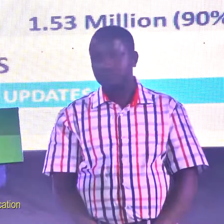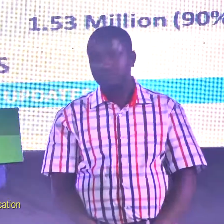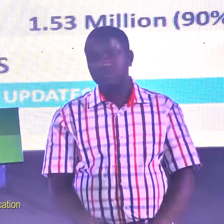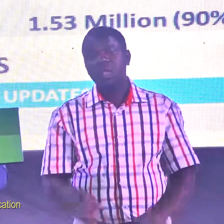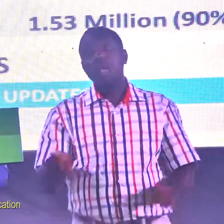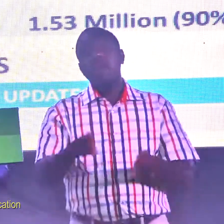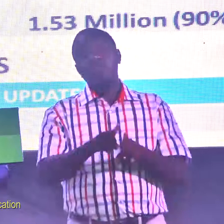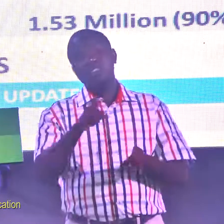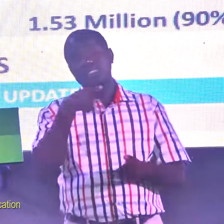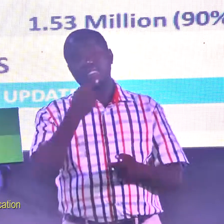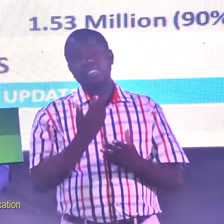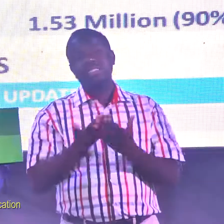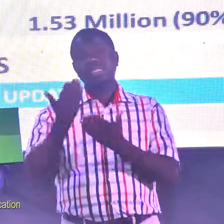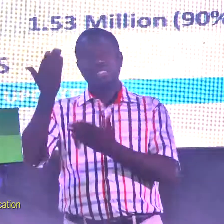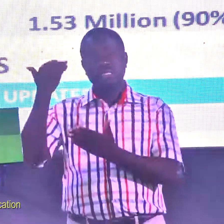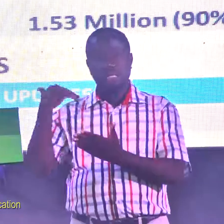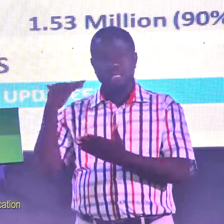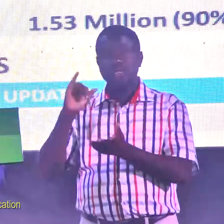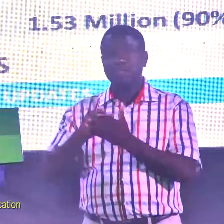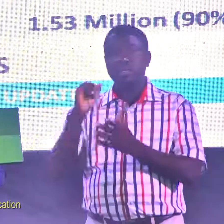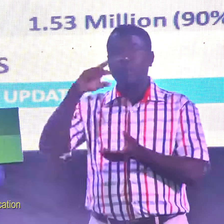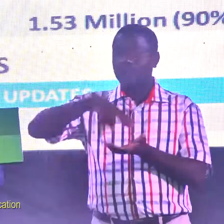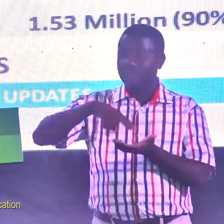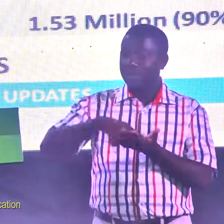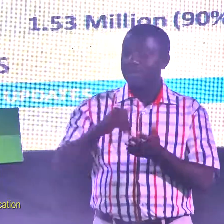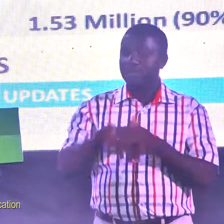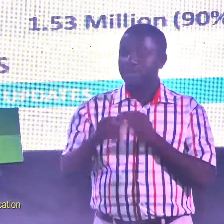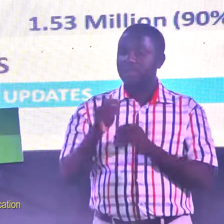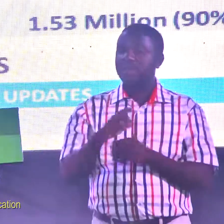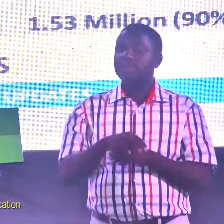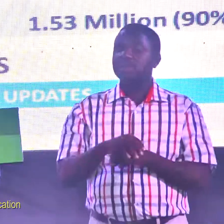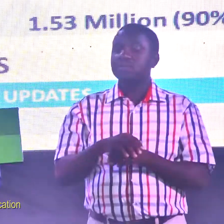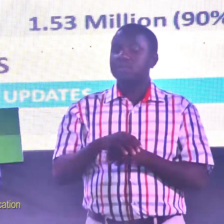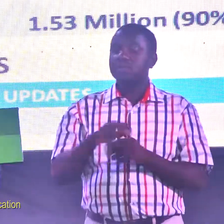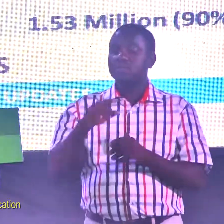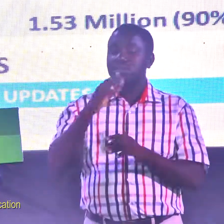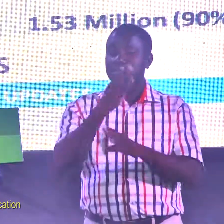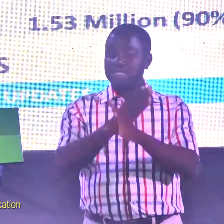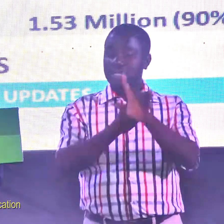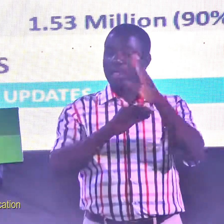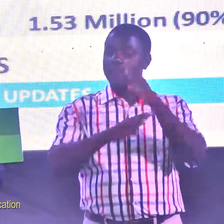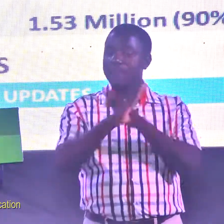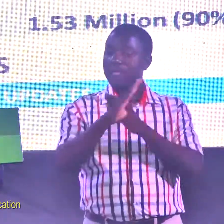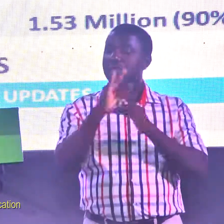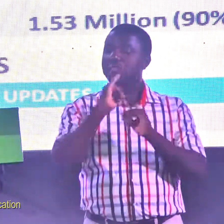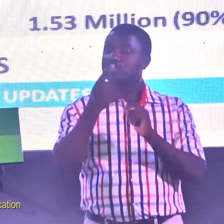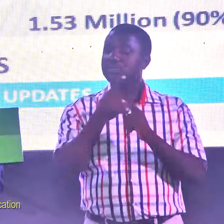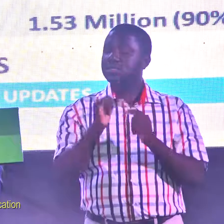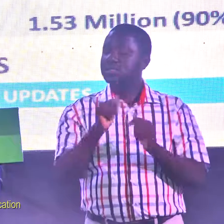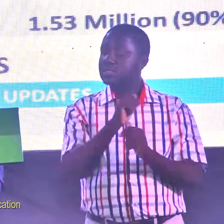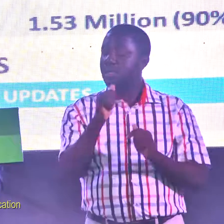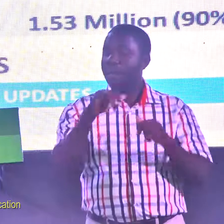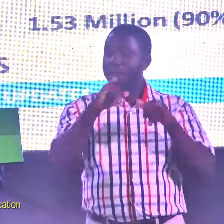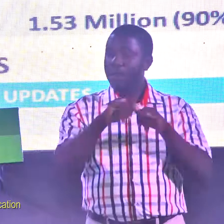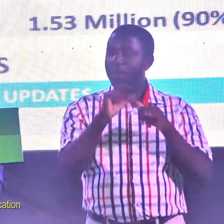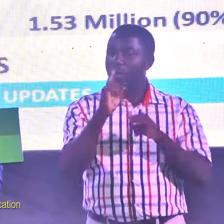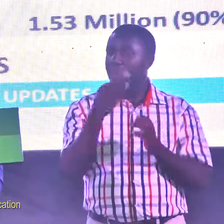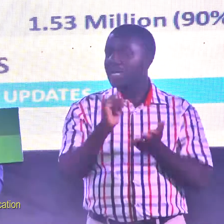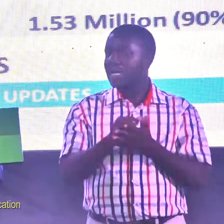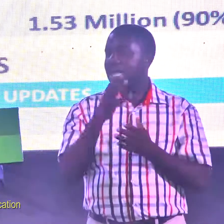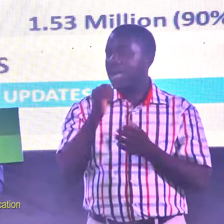As I mentioned earlier, the register in Zambia is a permanent register, and the register before 2015 had